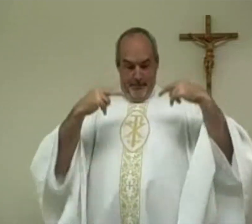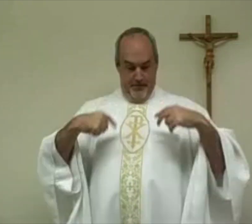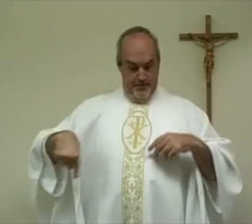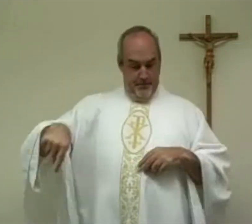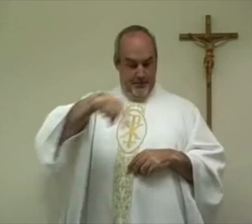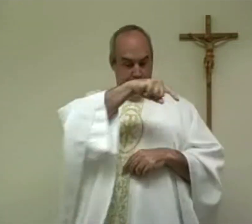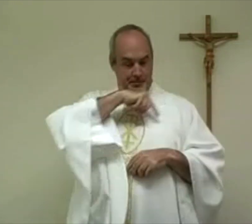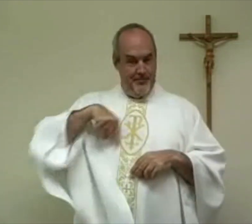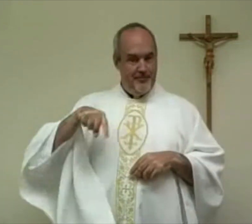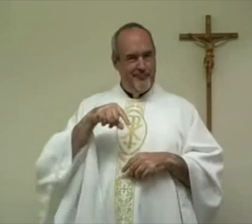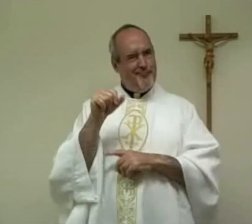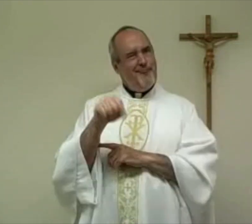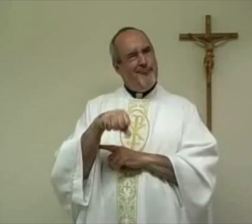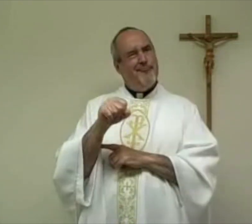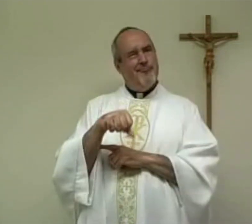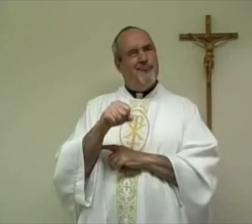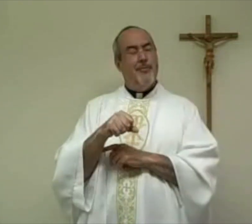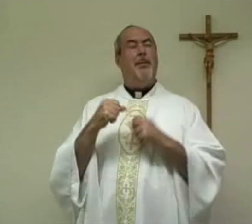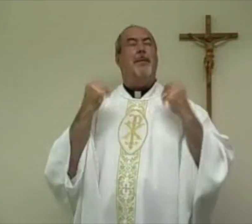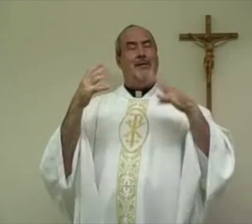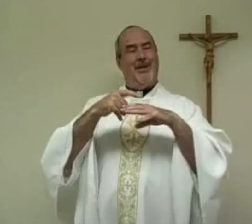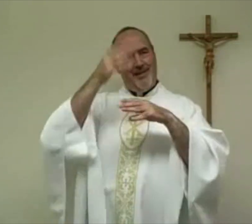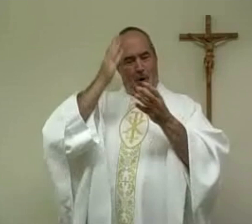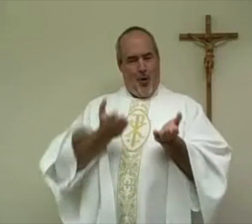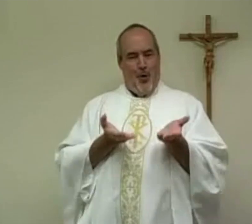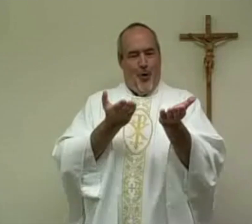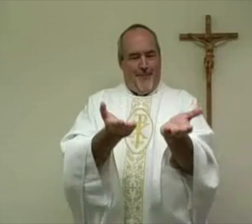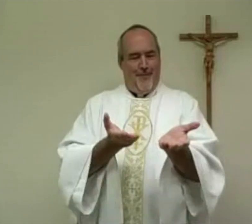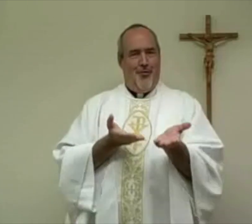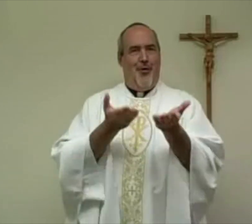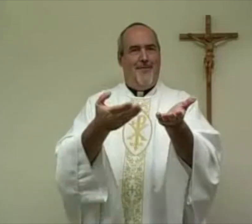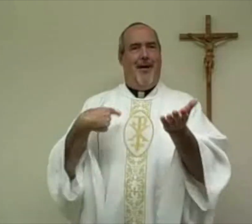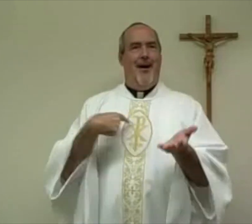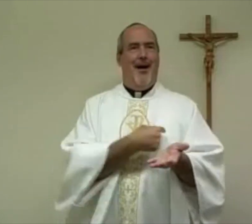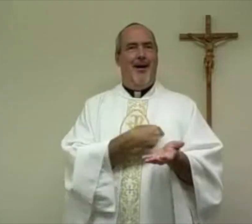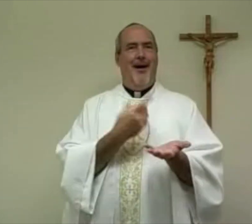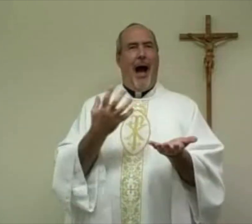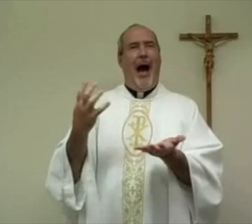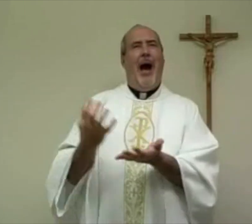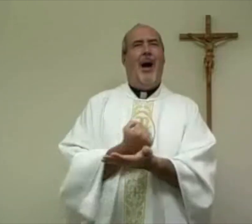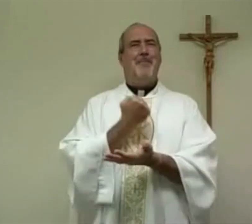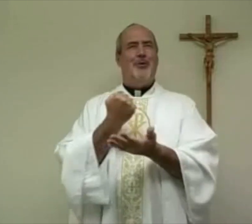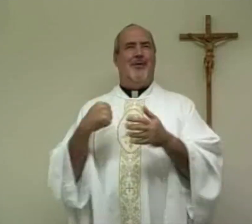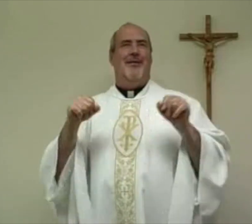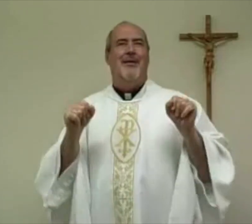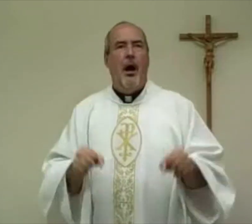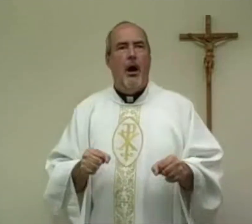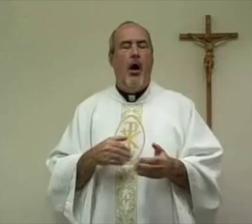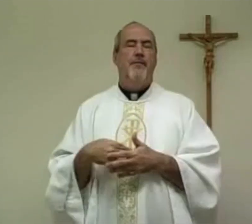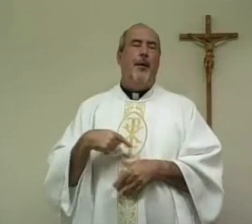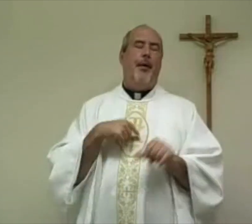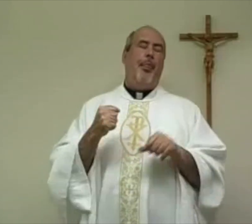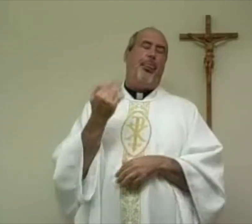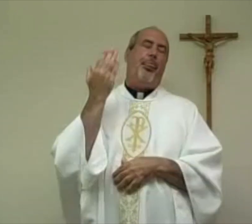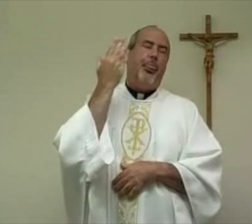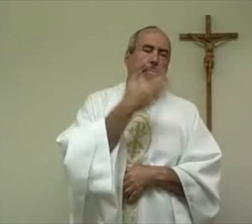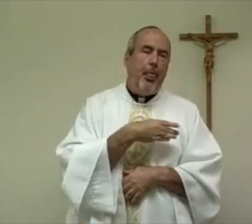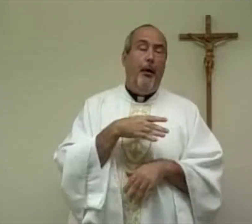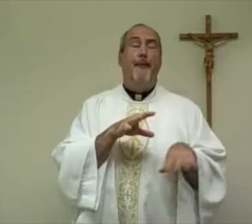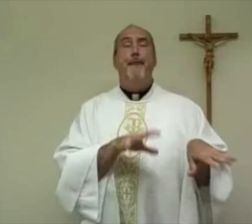opportunity. So when I look at us, I think, wow, many times God offers us such wonderful